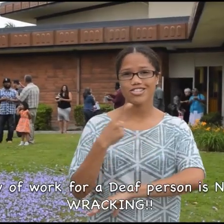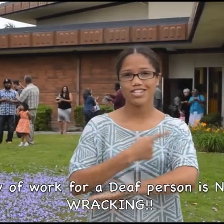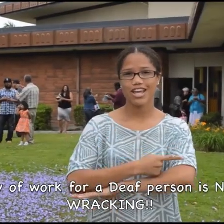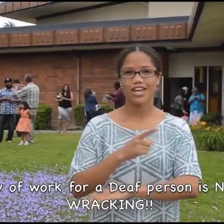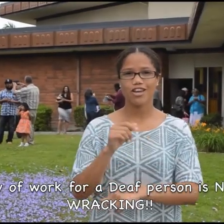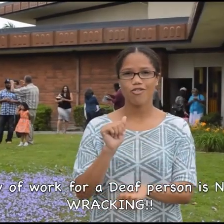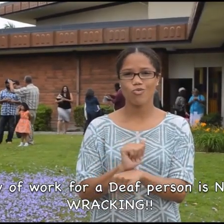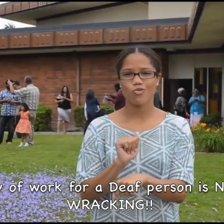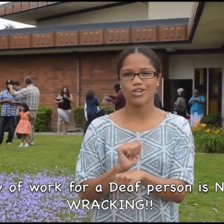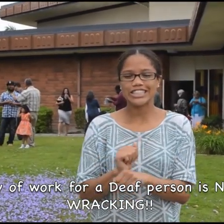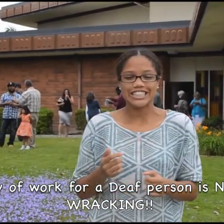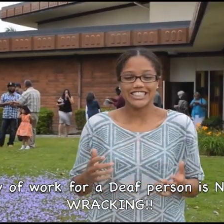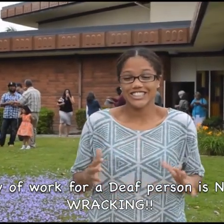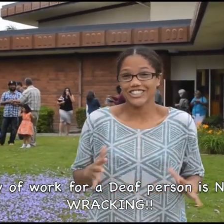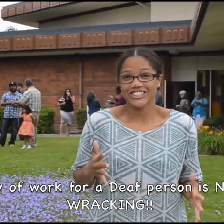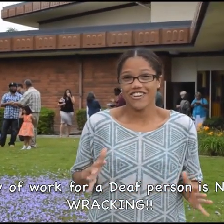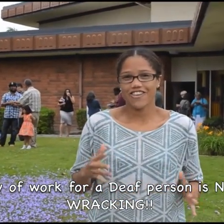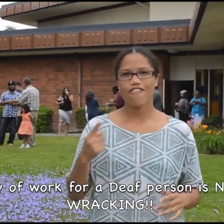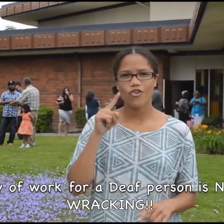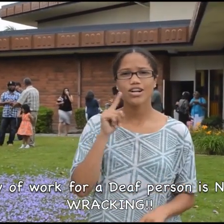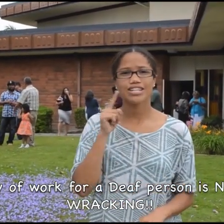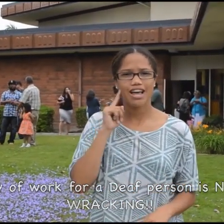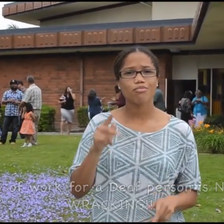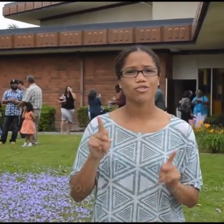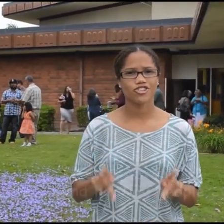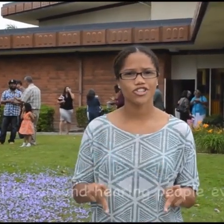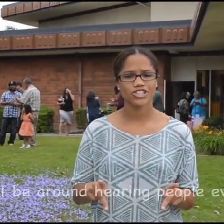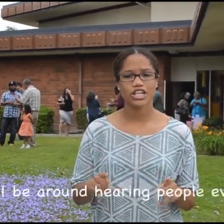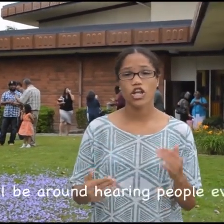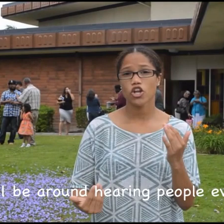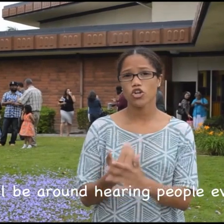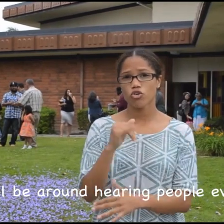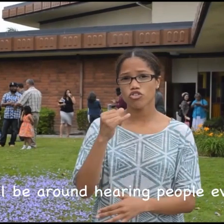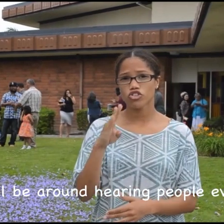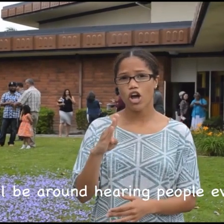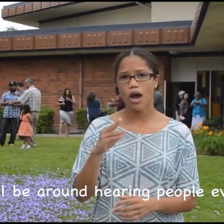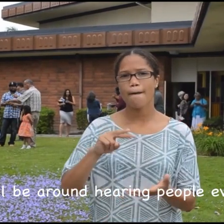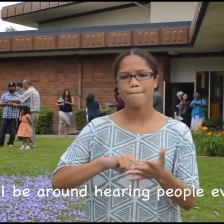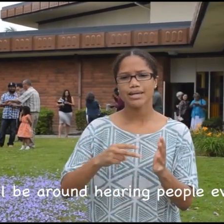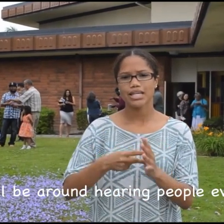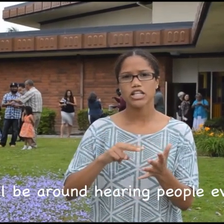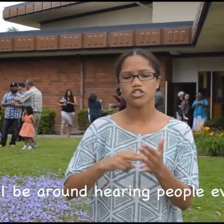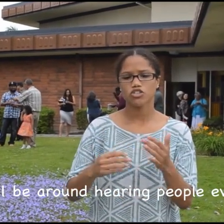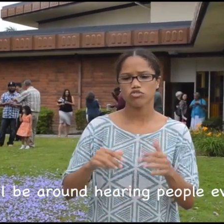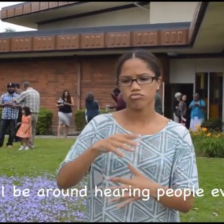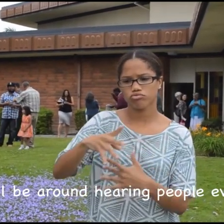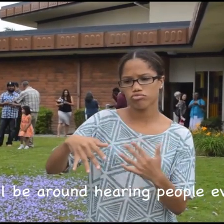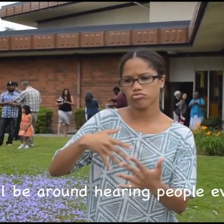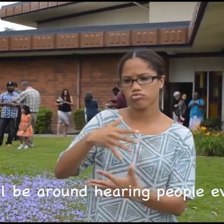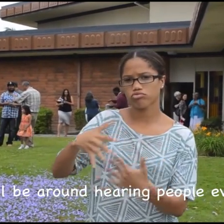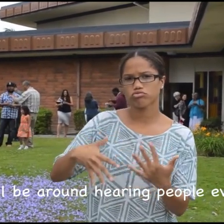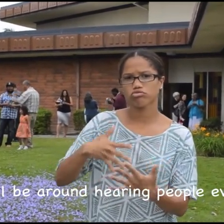First day of work for a deaf person is nerve-wracking. They will be around hearing people every day.